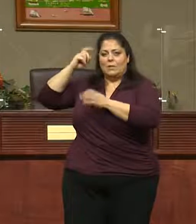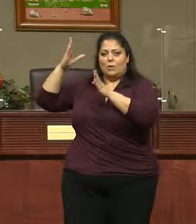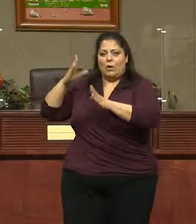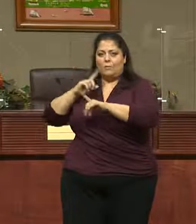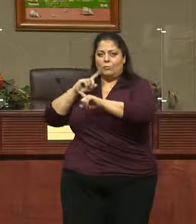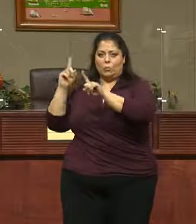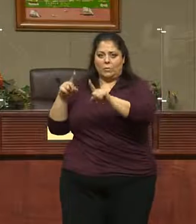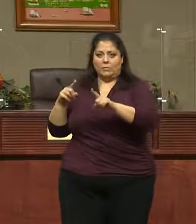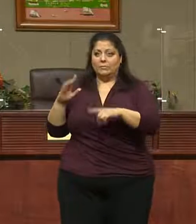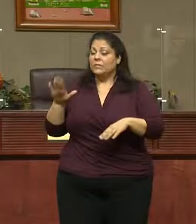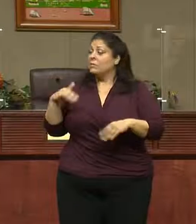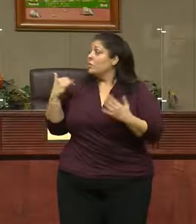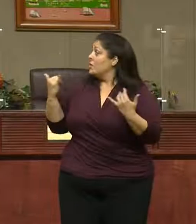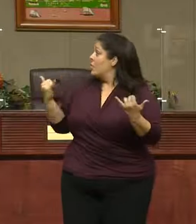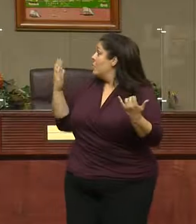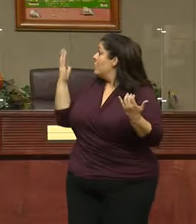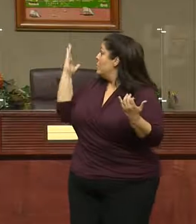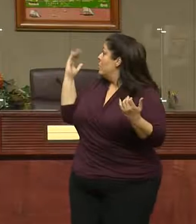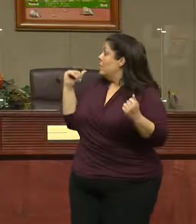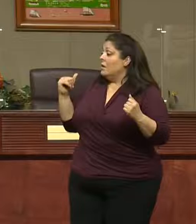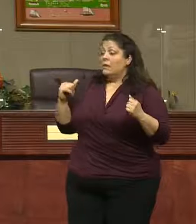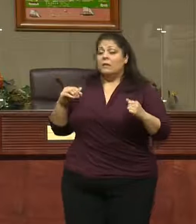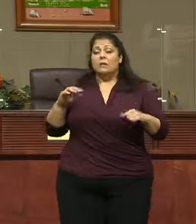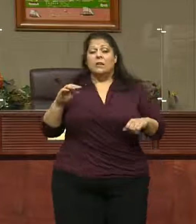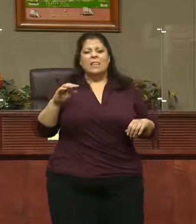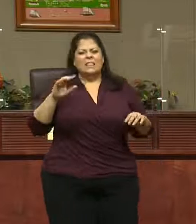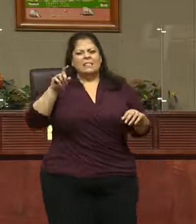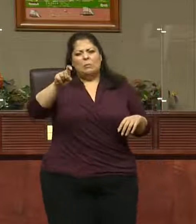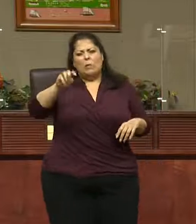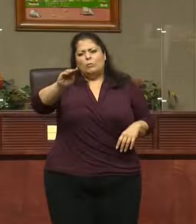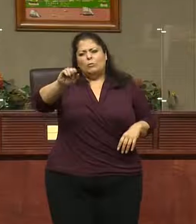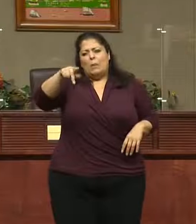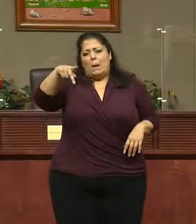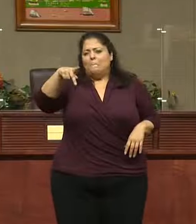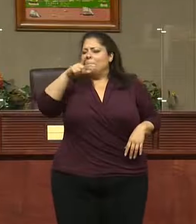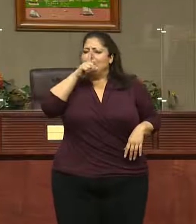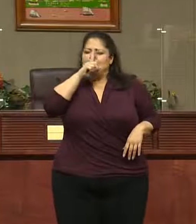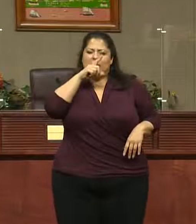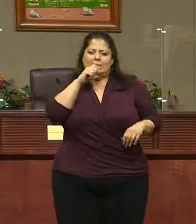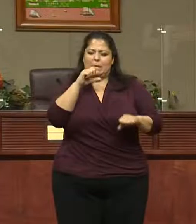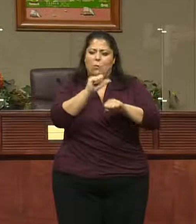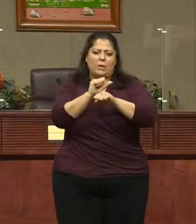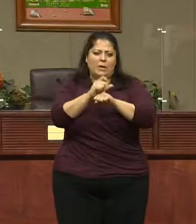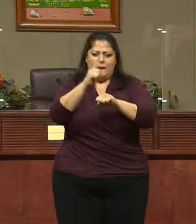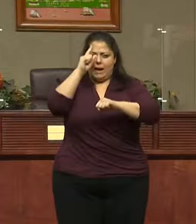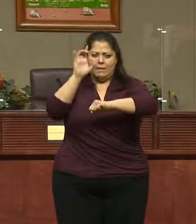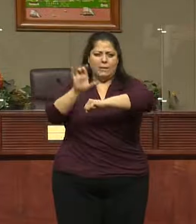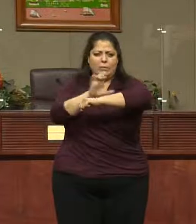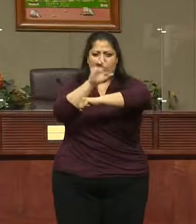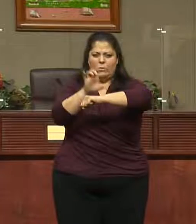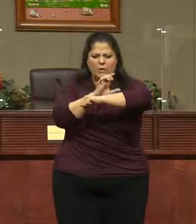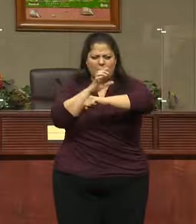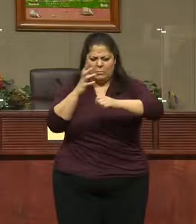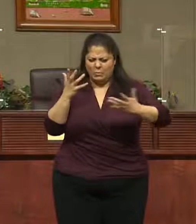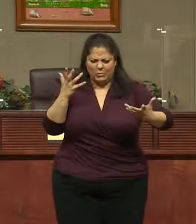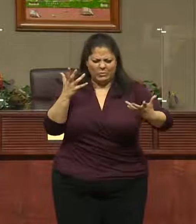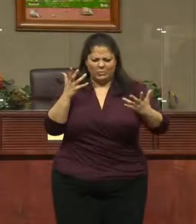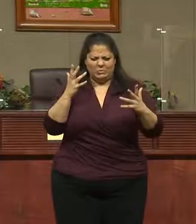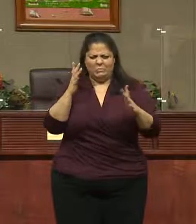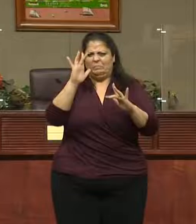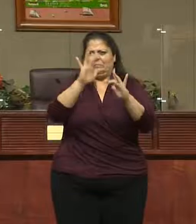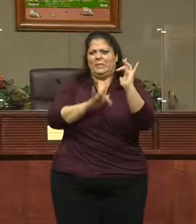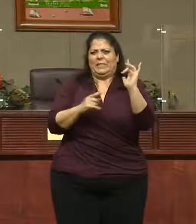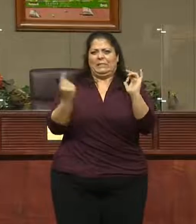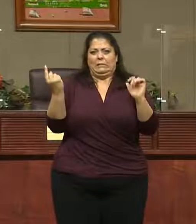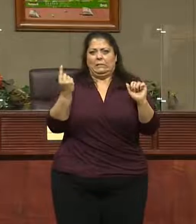at okay. Here is supposed to be a map. It's not working because it looks like the computer may be missing a driver. But